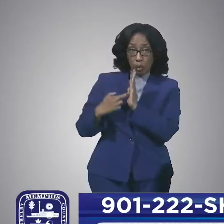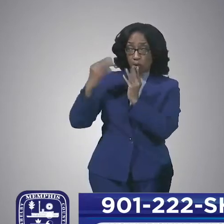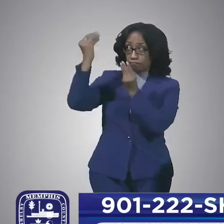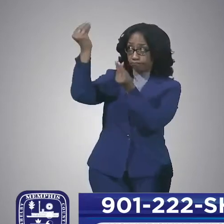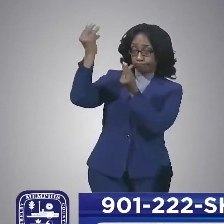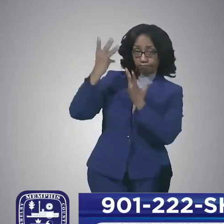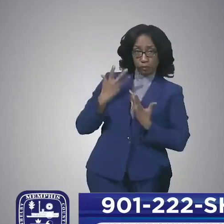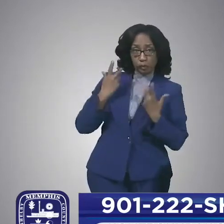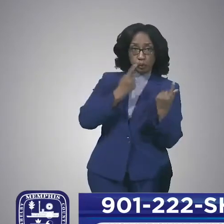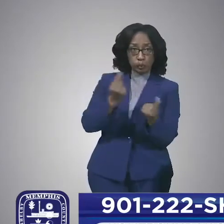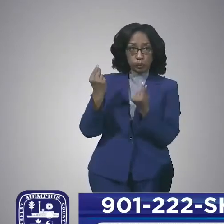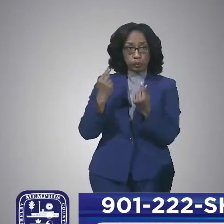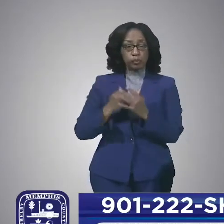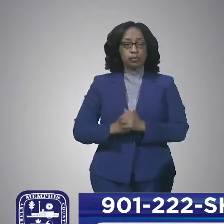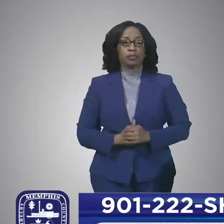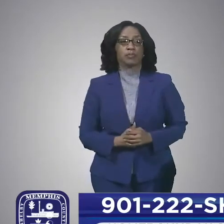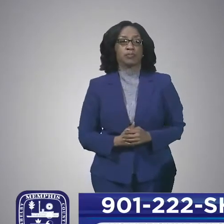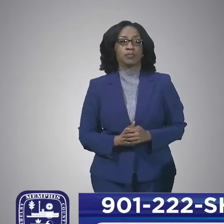with those approvals.